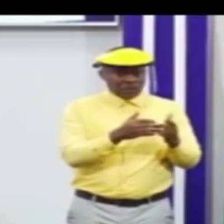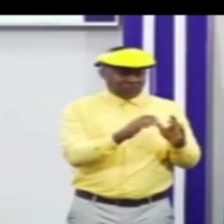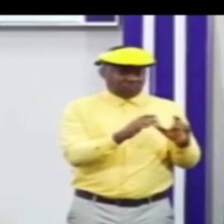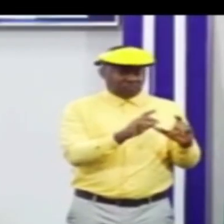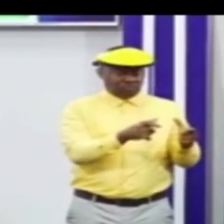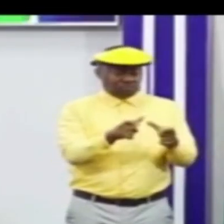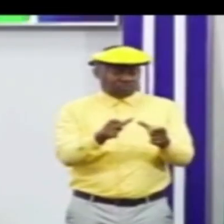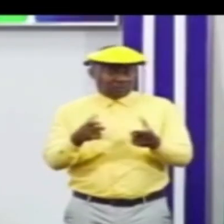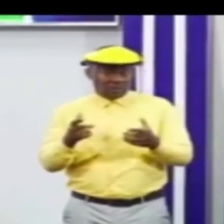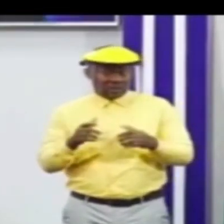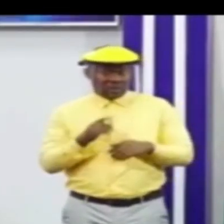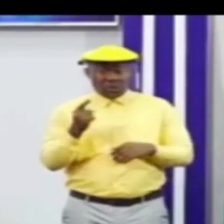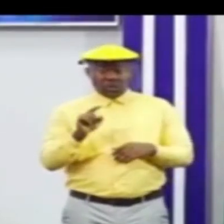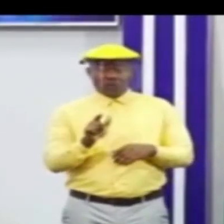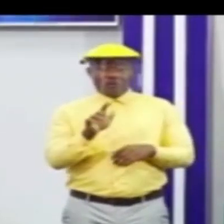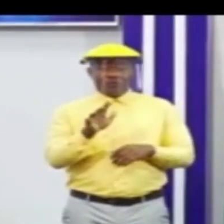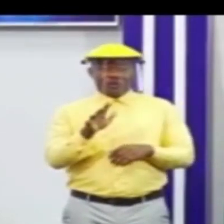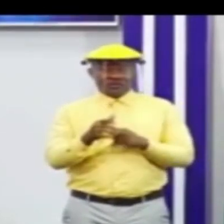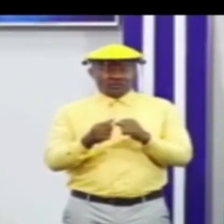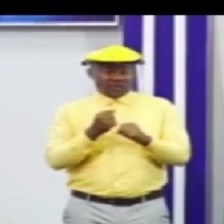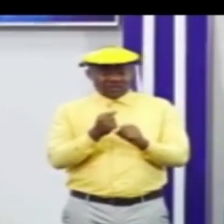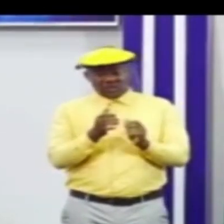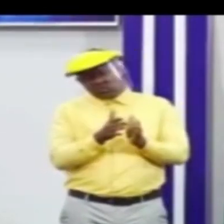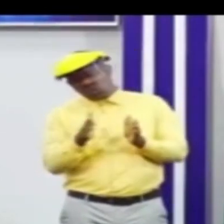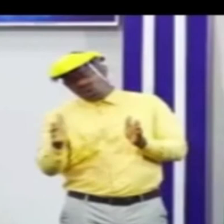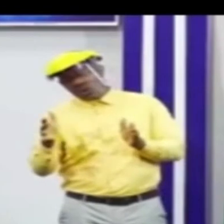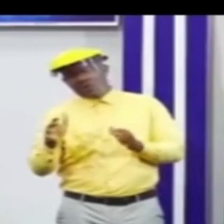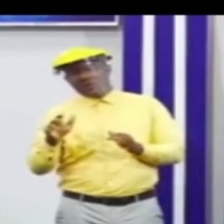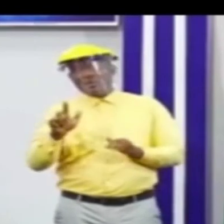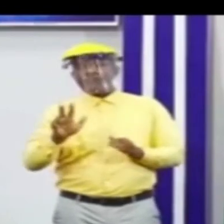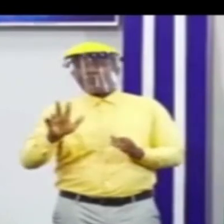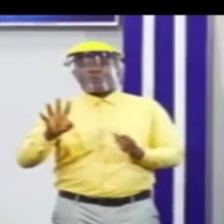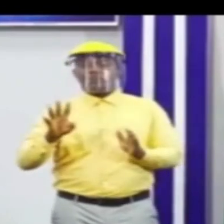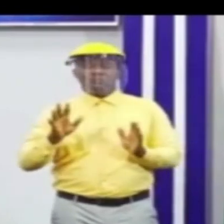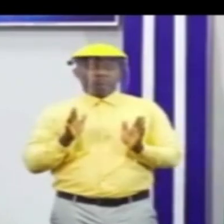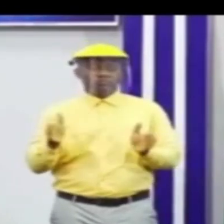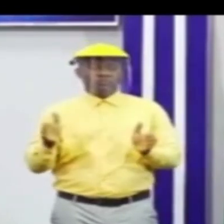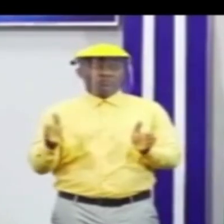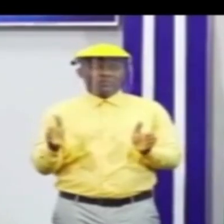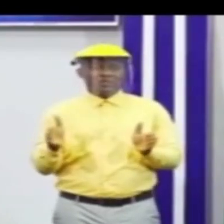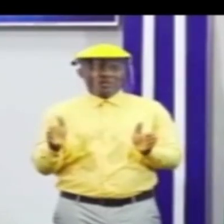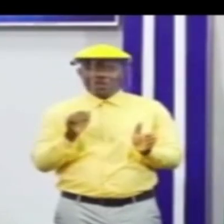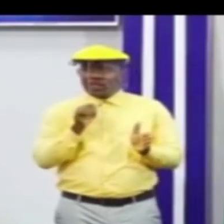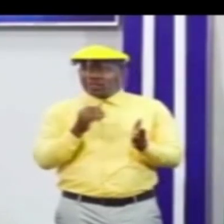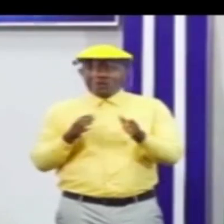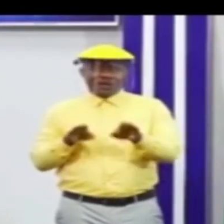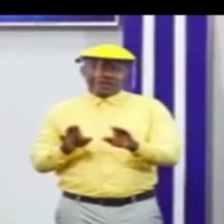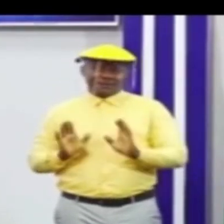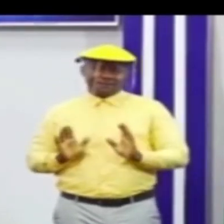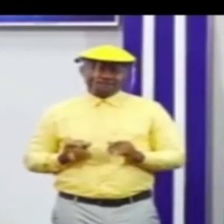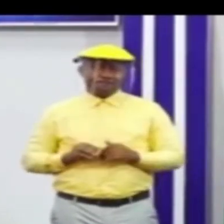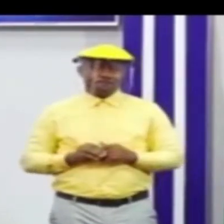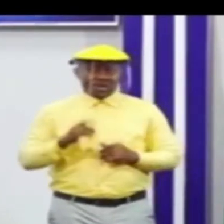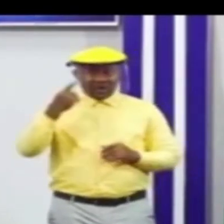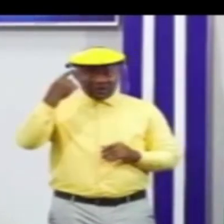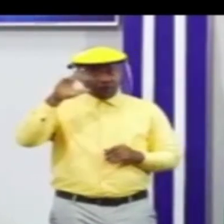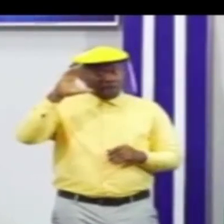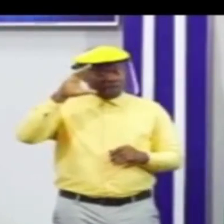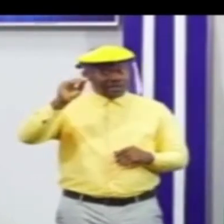of 25 to 34 years, where death rate is the same.